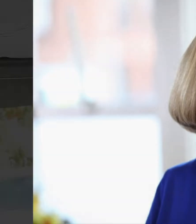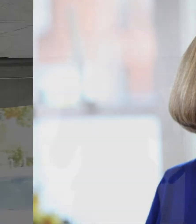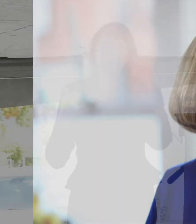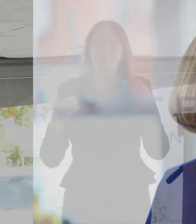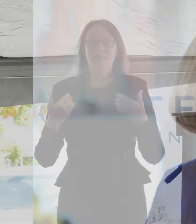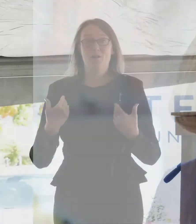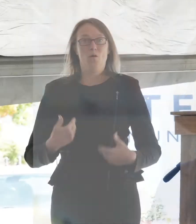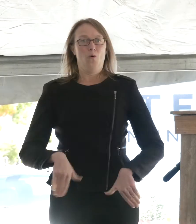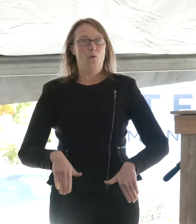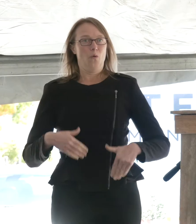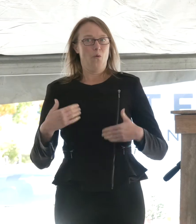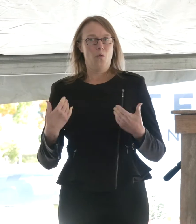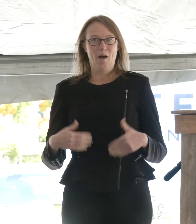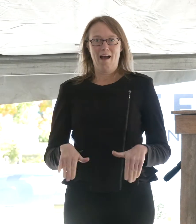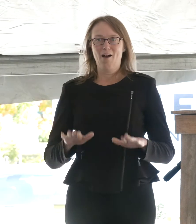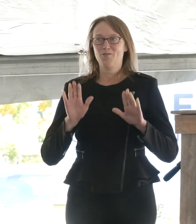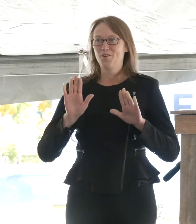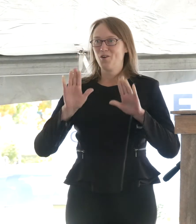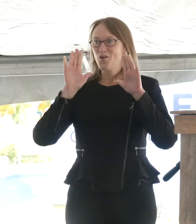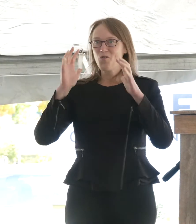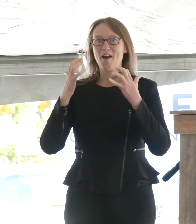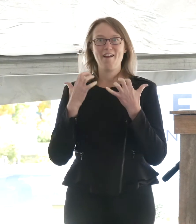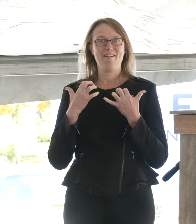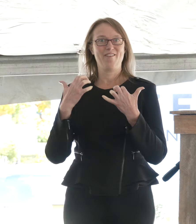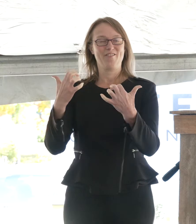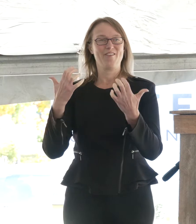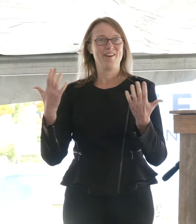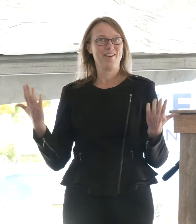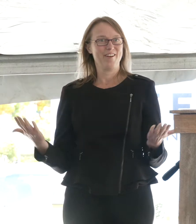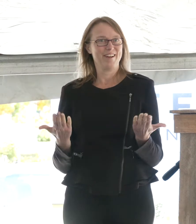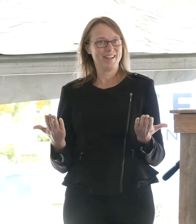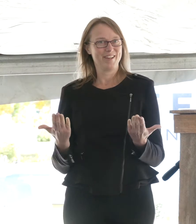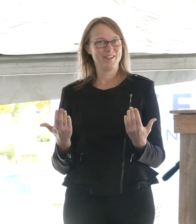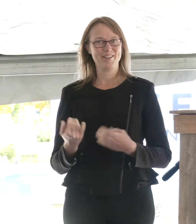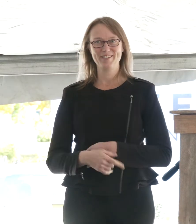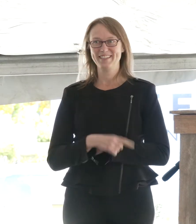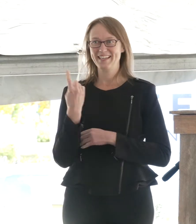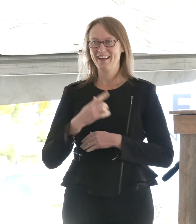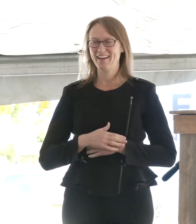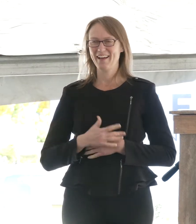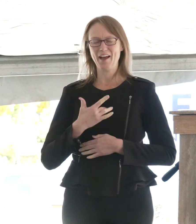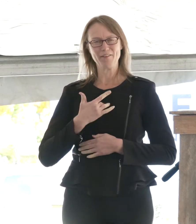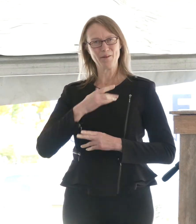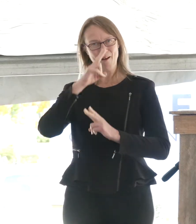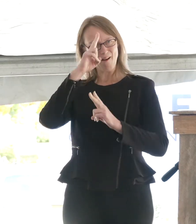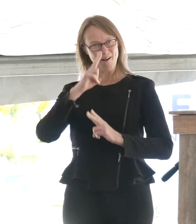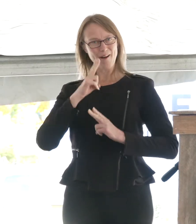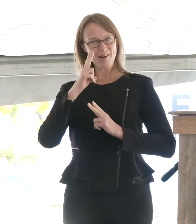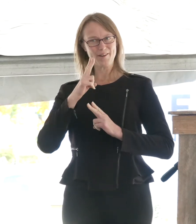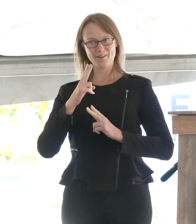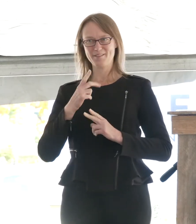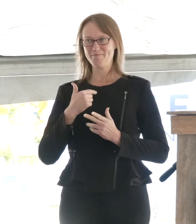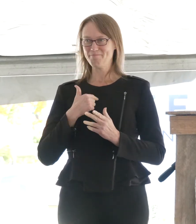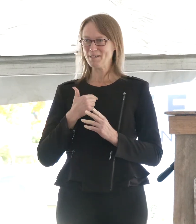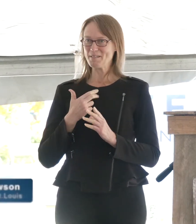Wow, what a great crowd here today. I am just so honored to be here with you today.